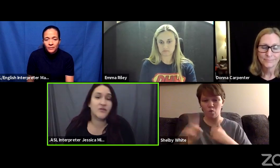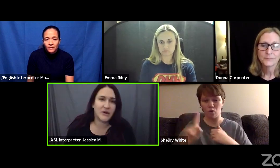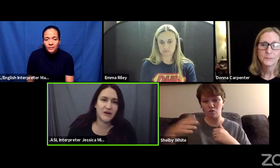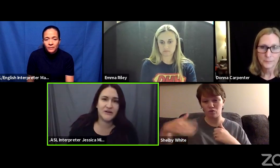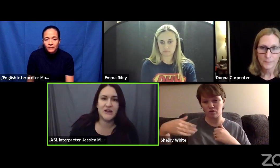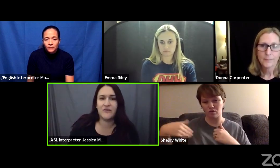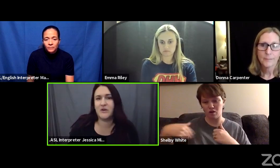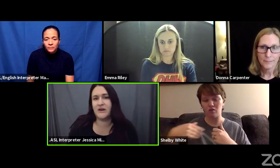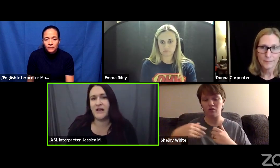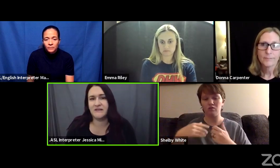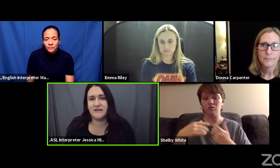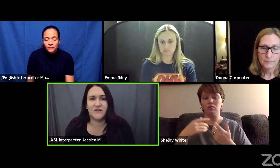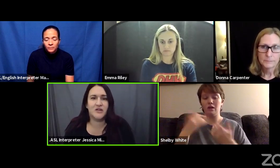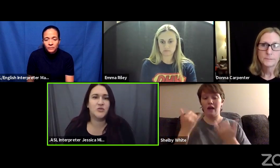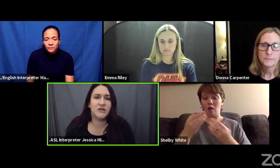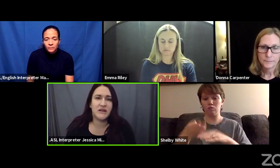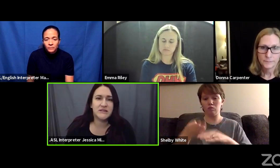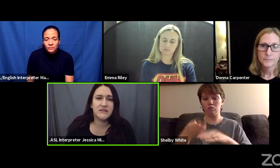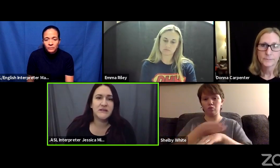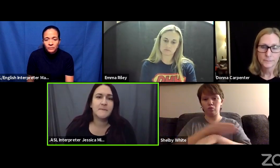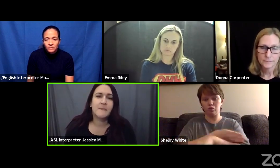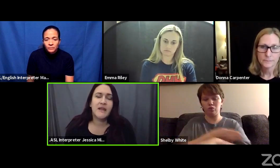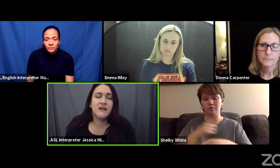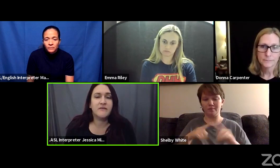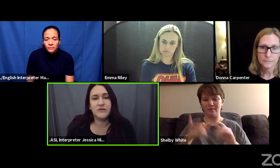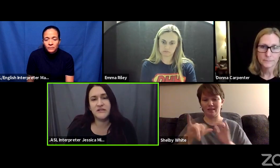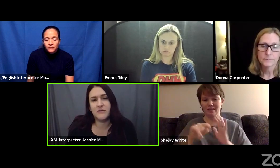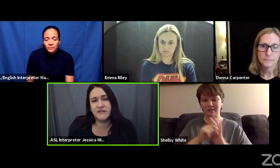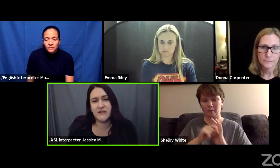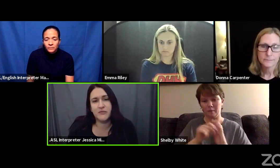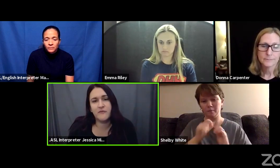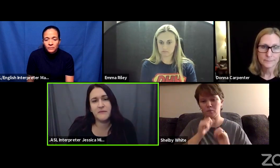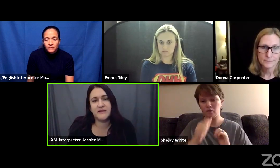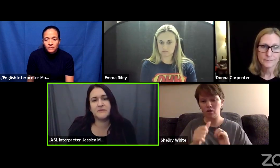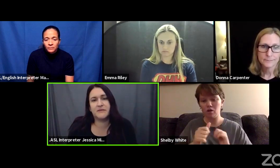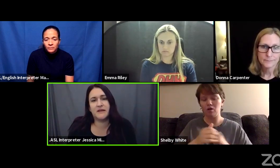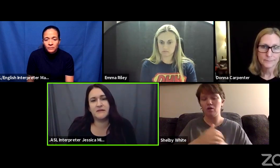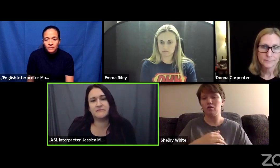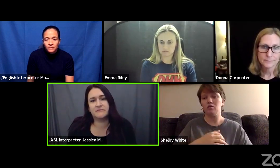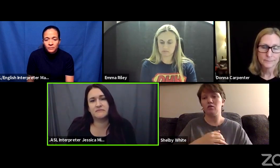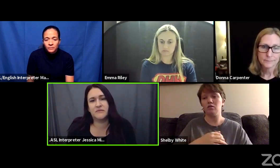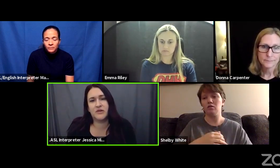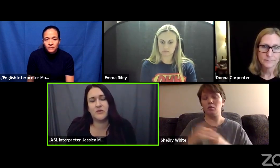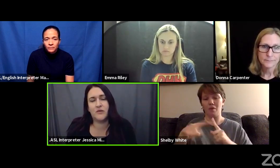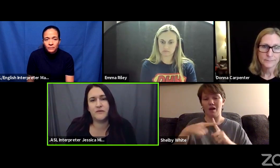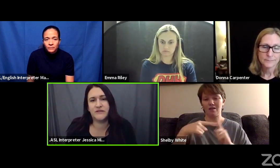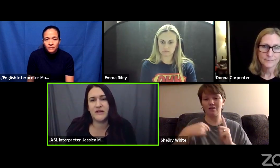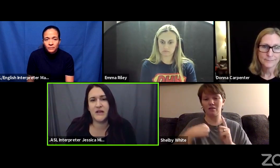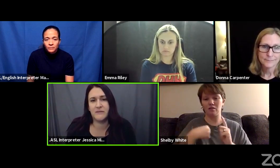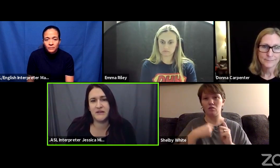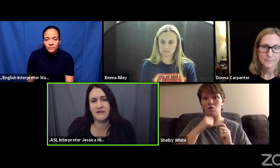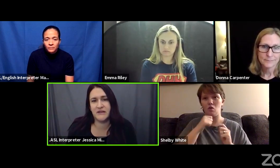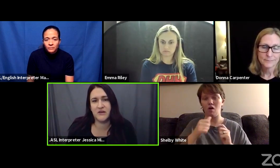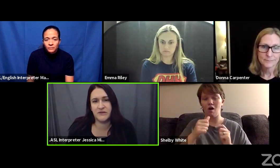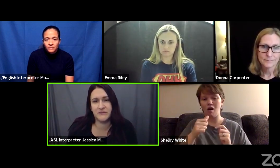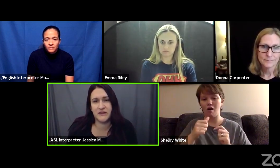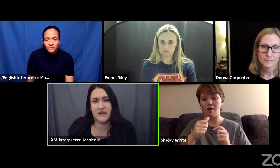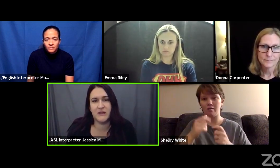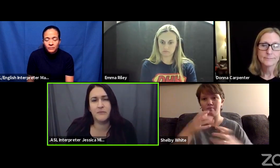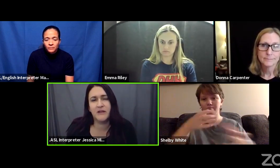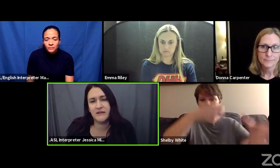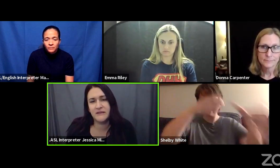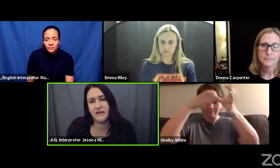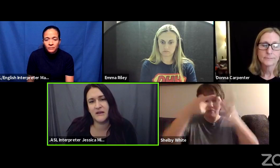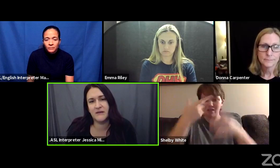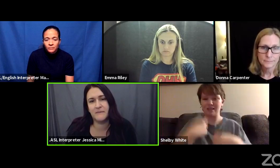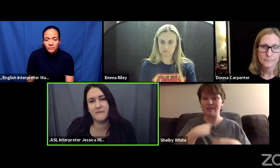dogs everywhere. Not everywhere has that available yet. And of course, now we're seeing improvements, but over time, it has not always been a